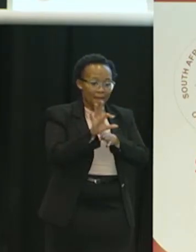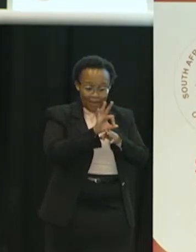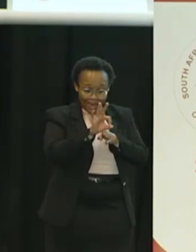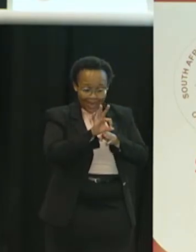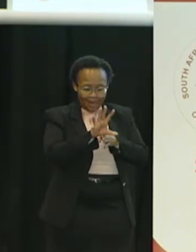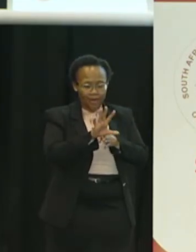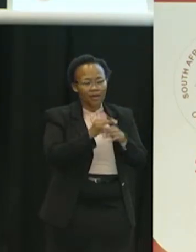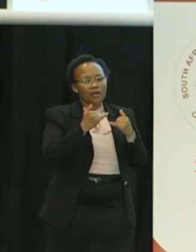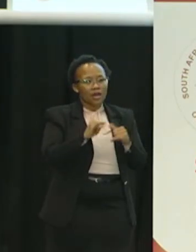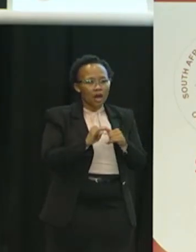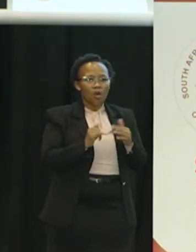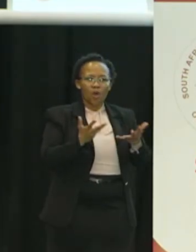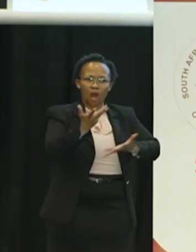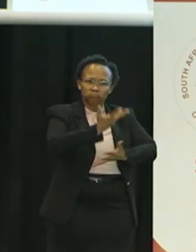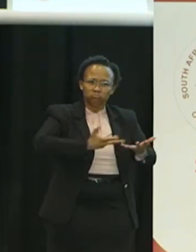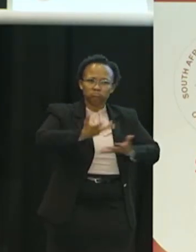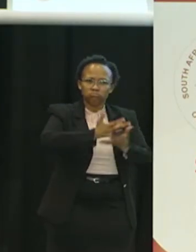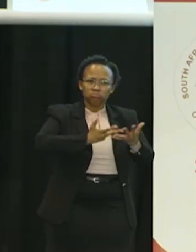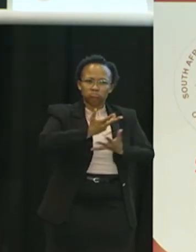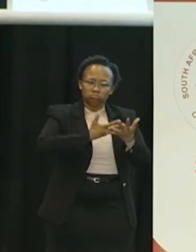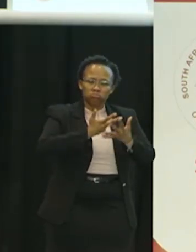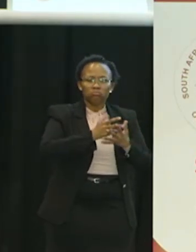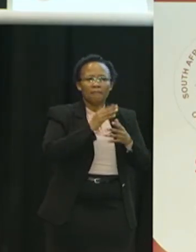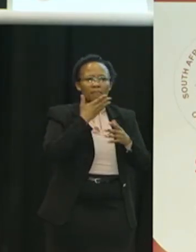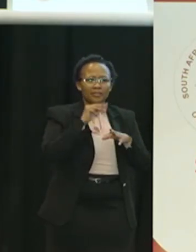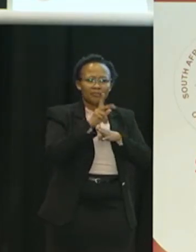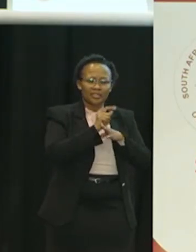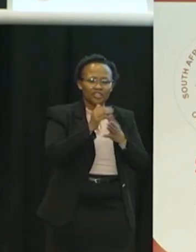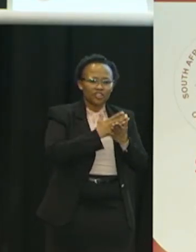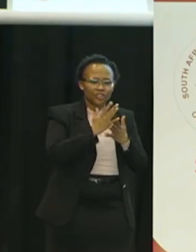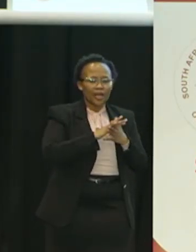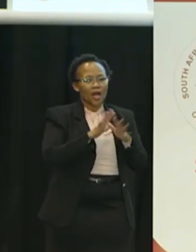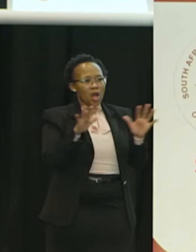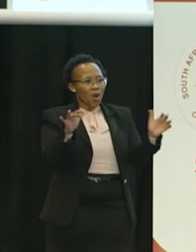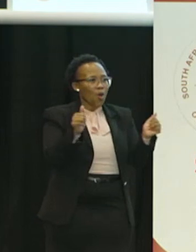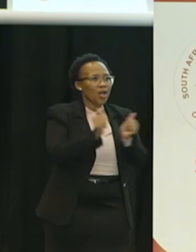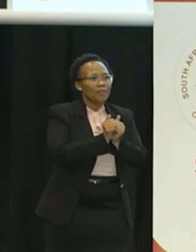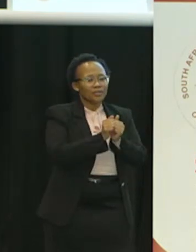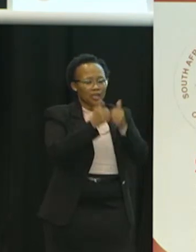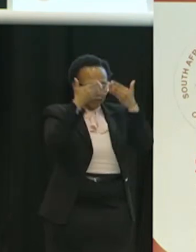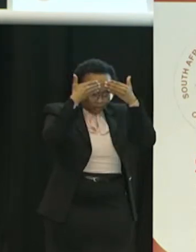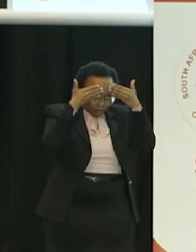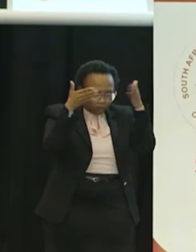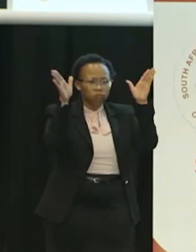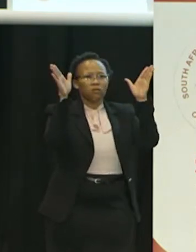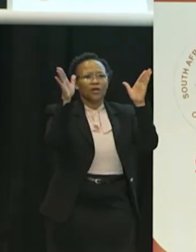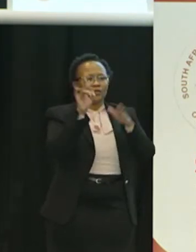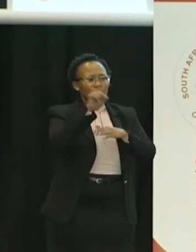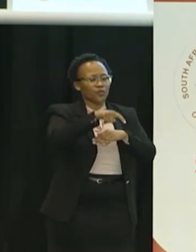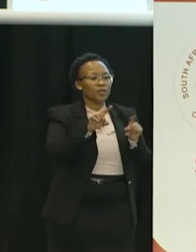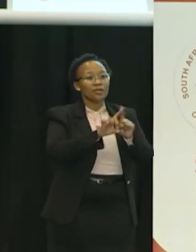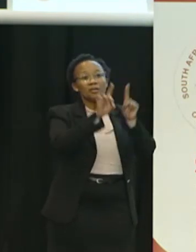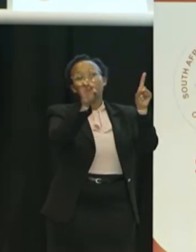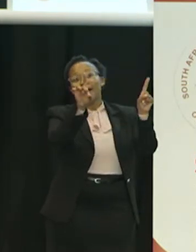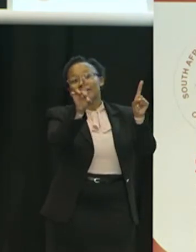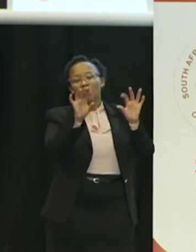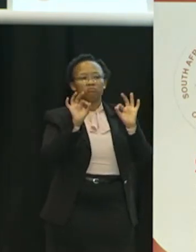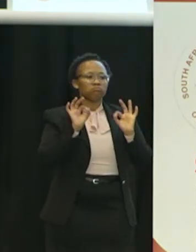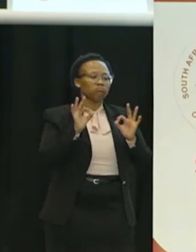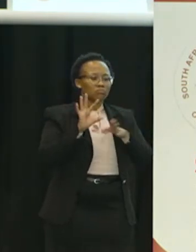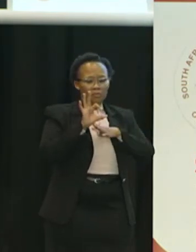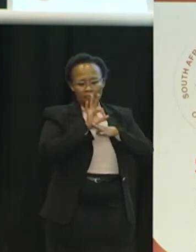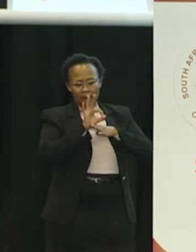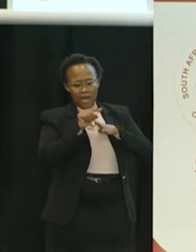best practices and forge collaborations and think big outside the box and not have a proper plans of how to